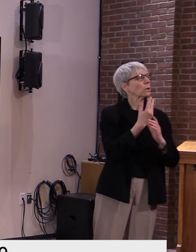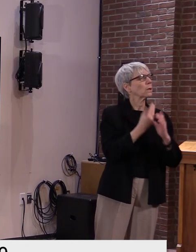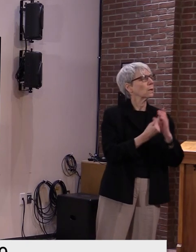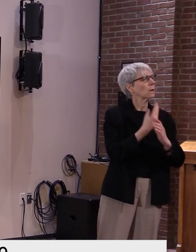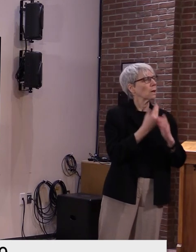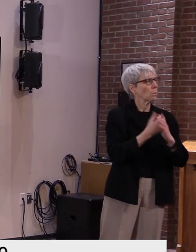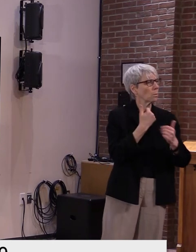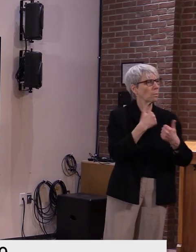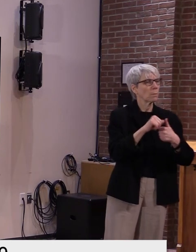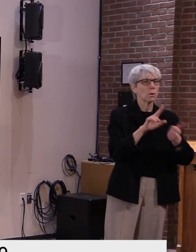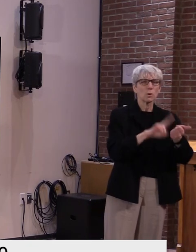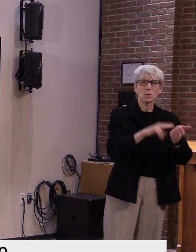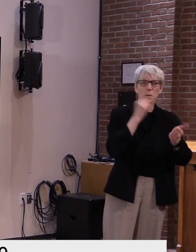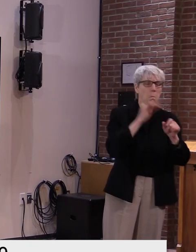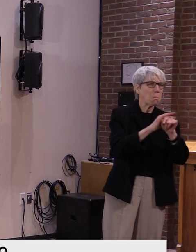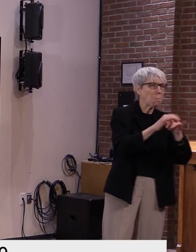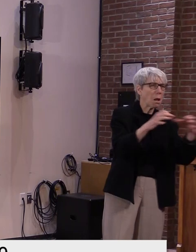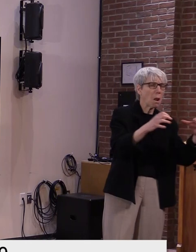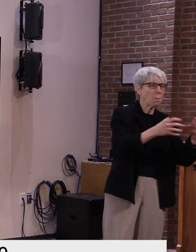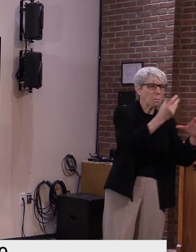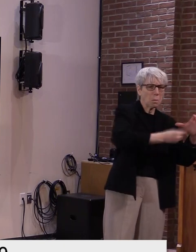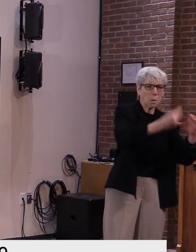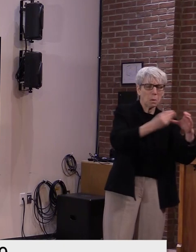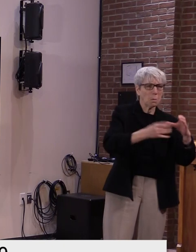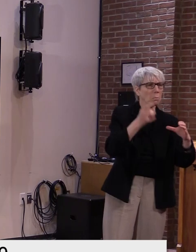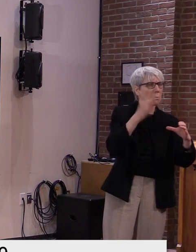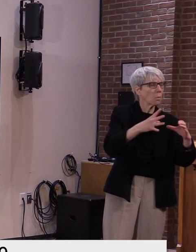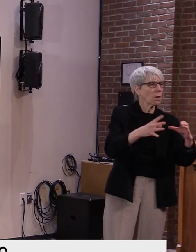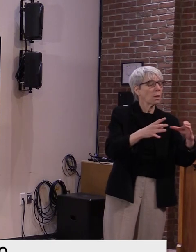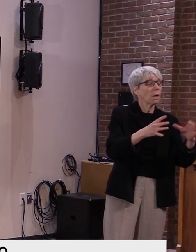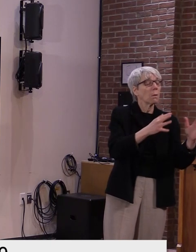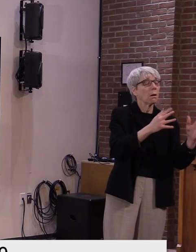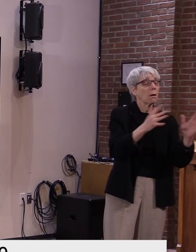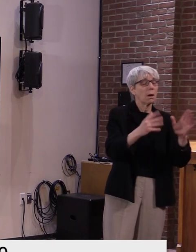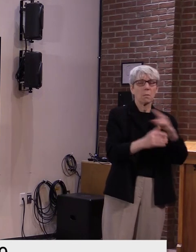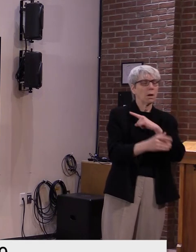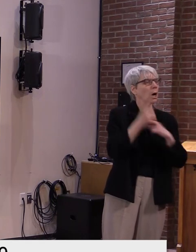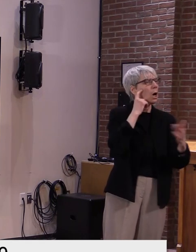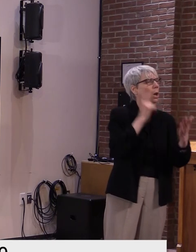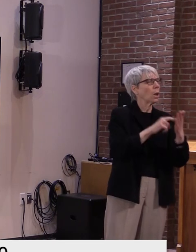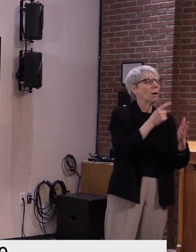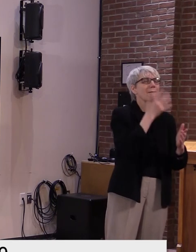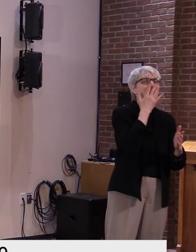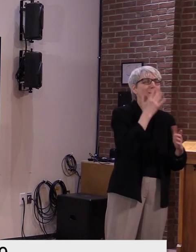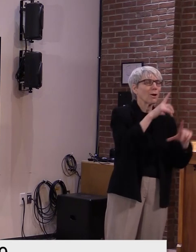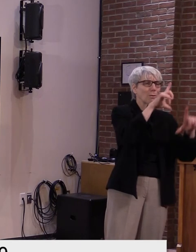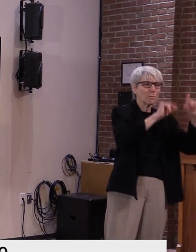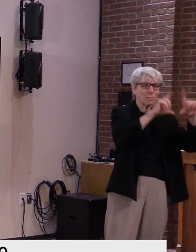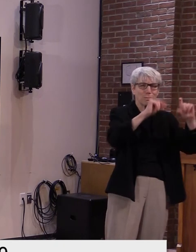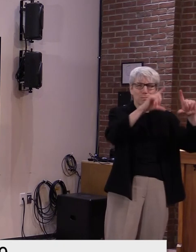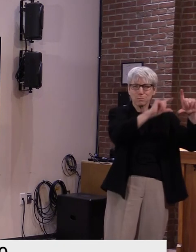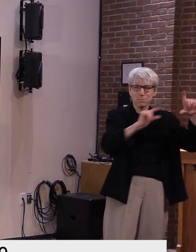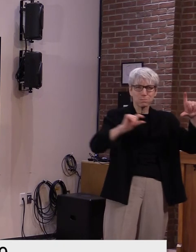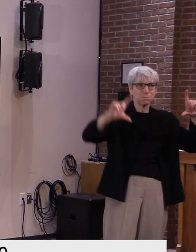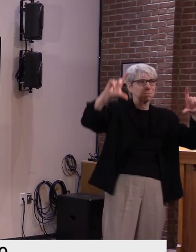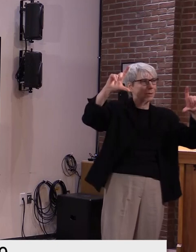congregate care facilities, the numbers went down, I'm looking at the chart, pretty much to zero throughout the summer. How did